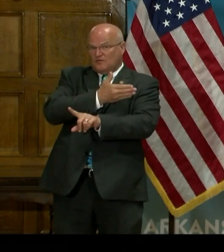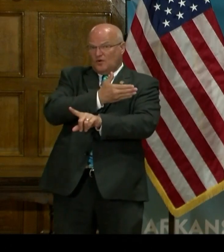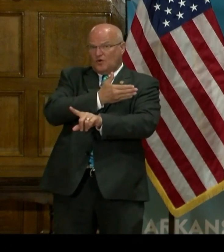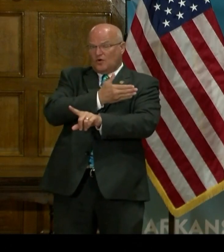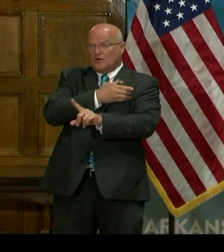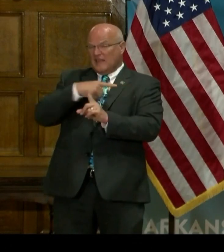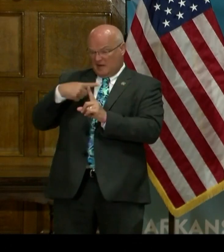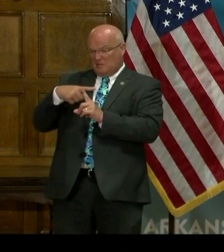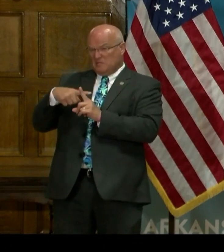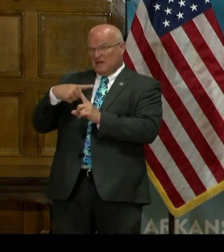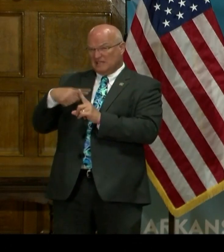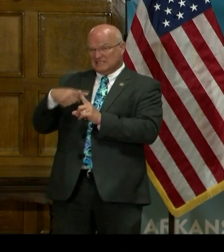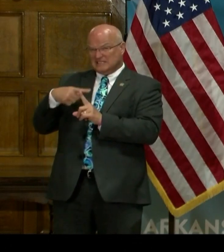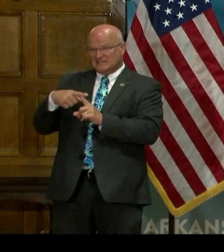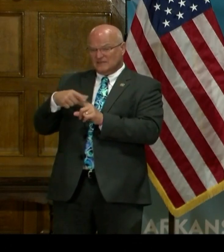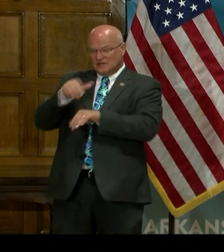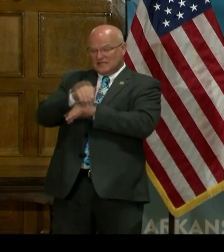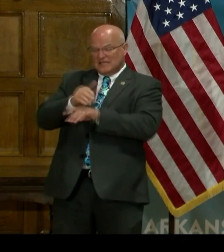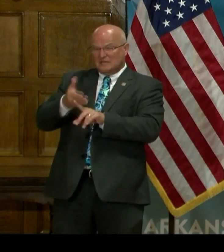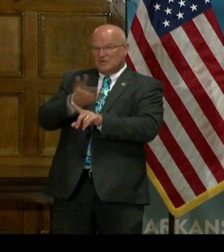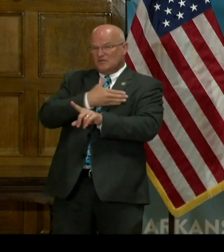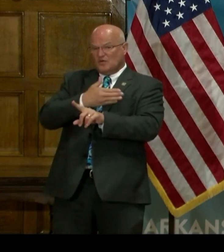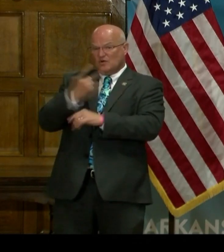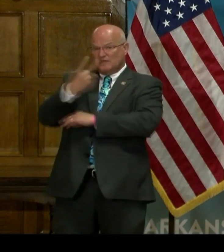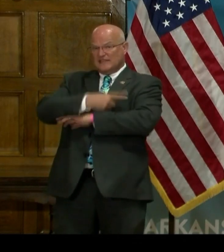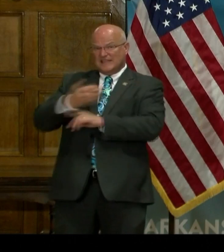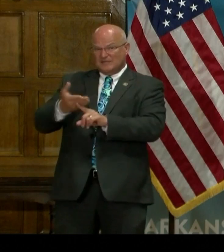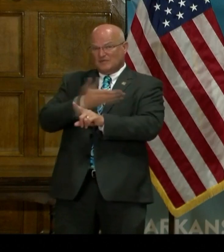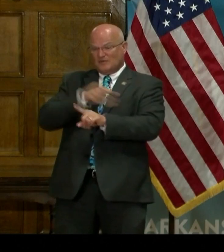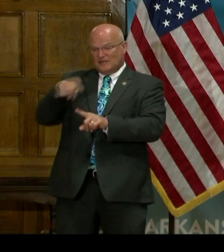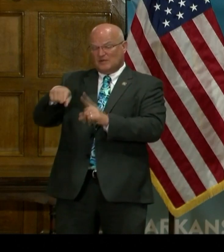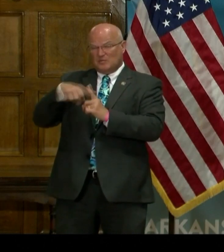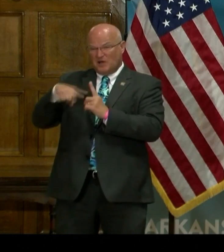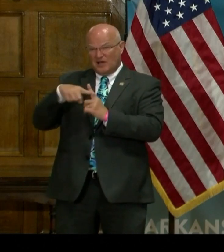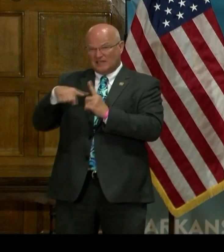when they were positive, or the evening before, or the day before,